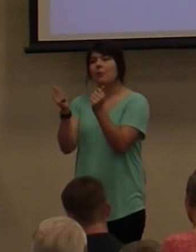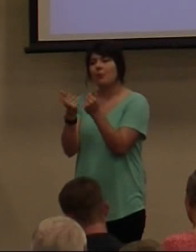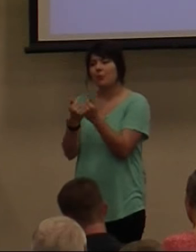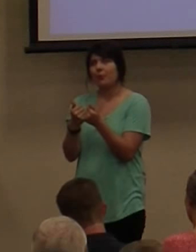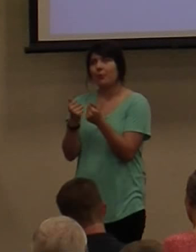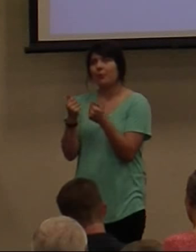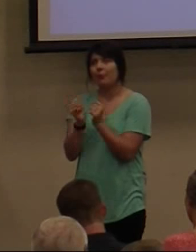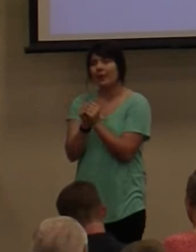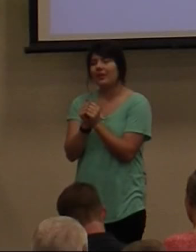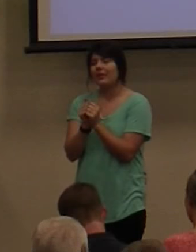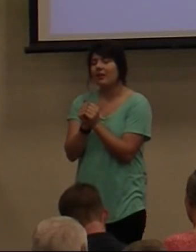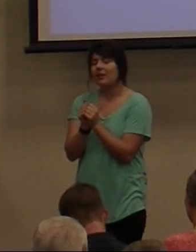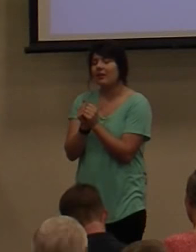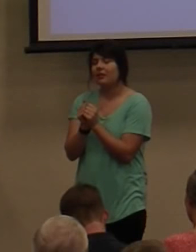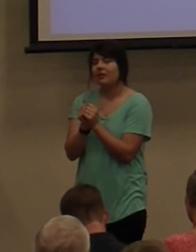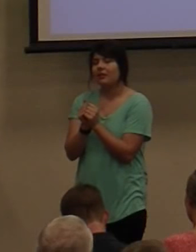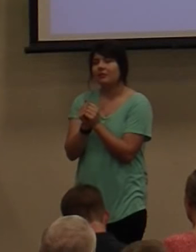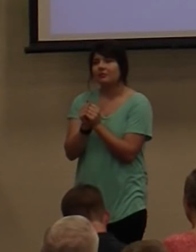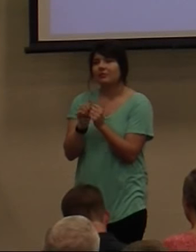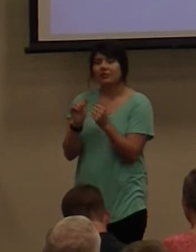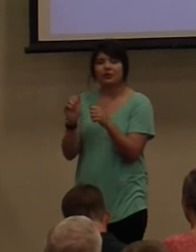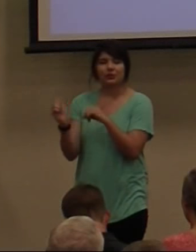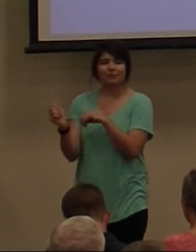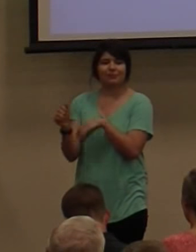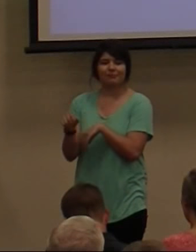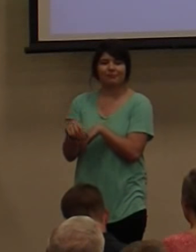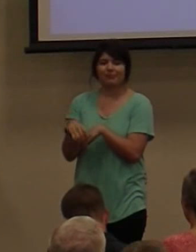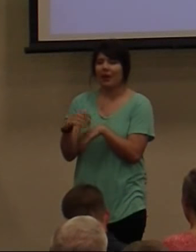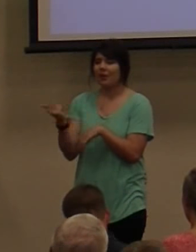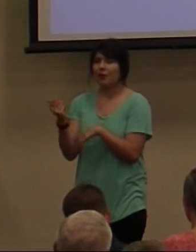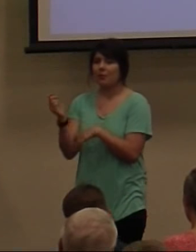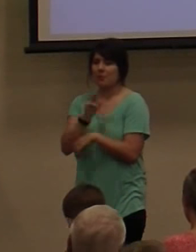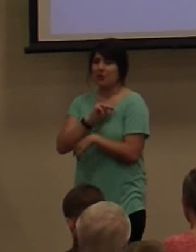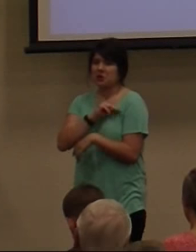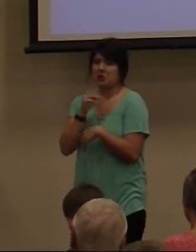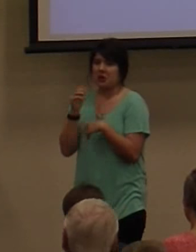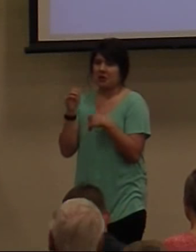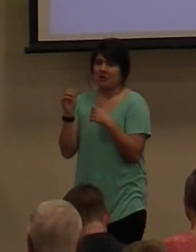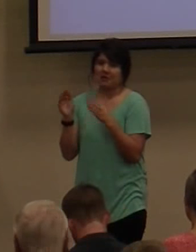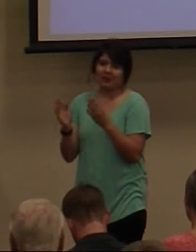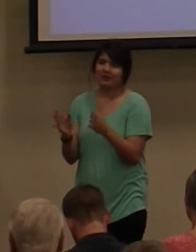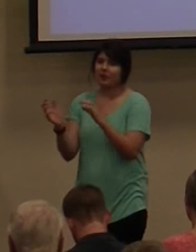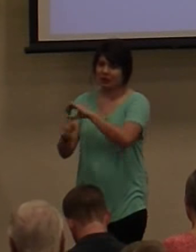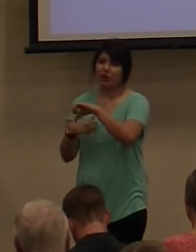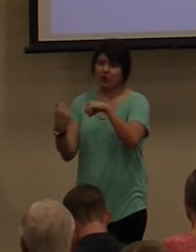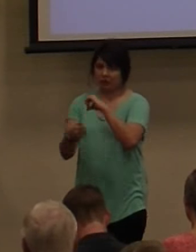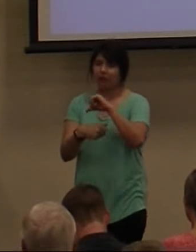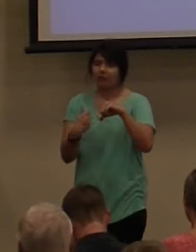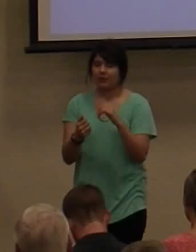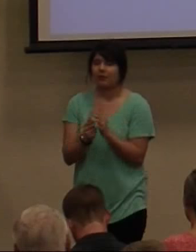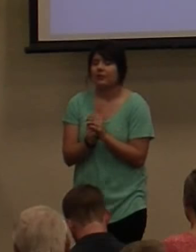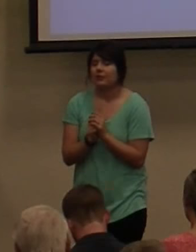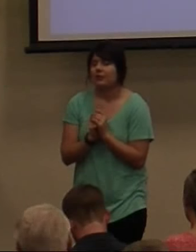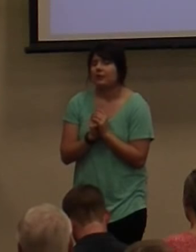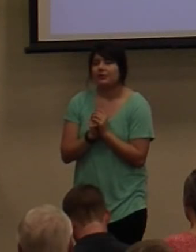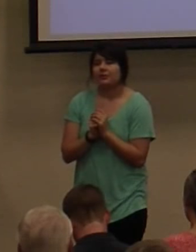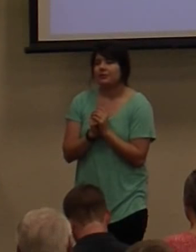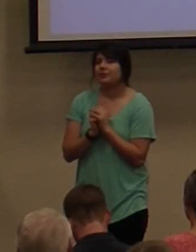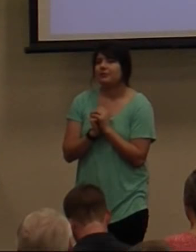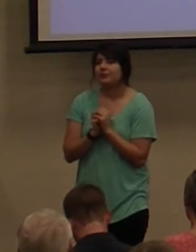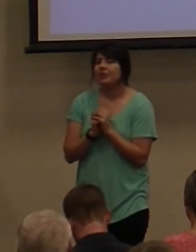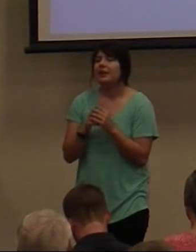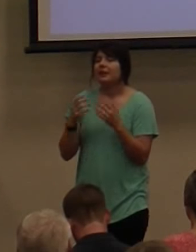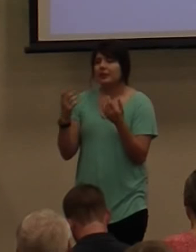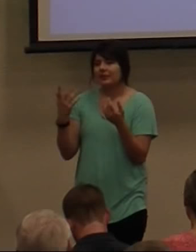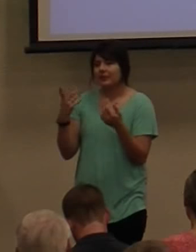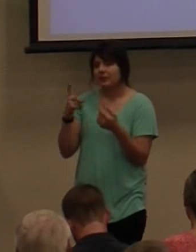to be in a team with your fellow missionaries, not to be at war with them. Okay,